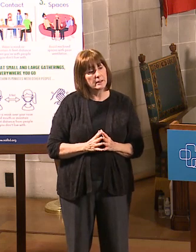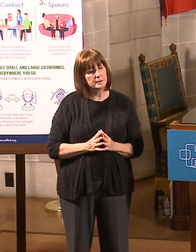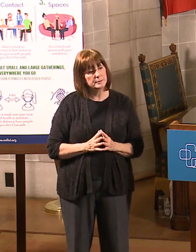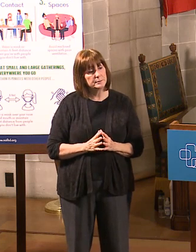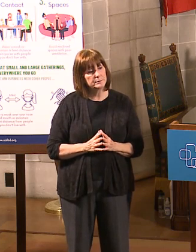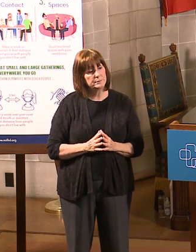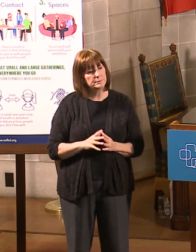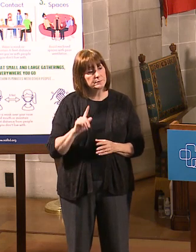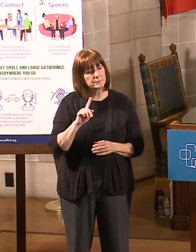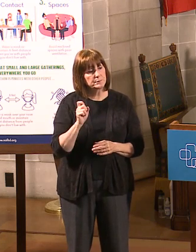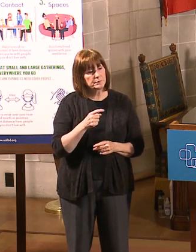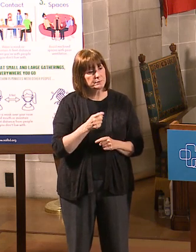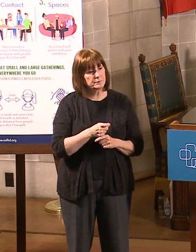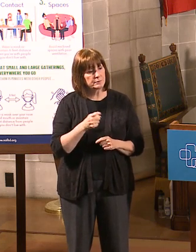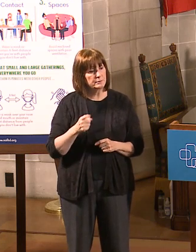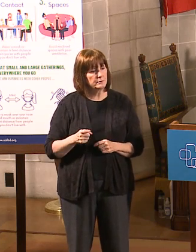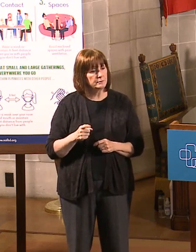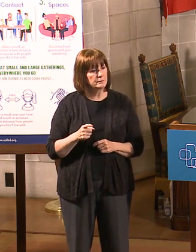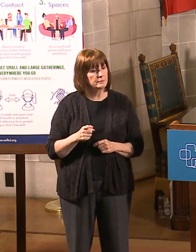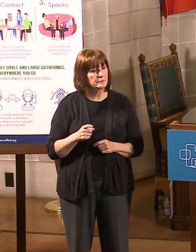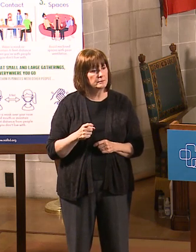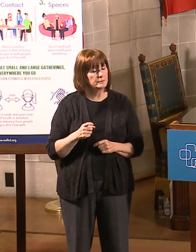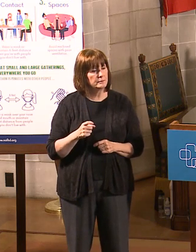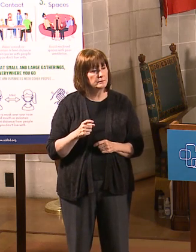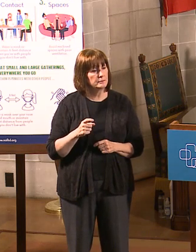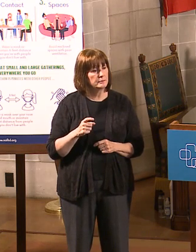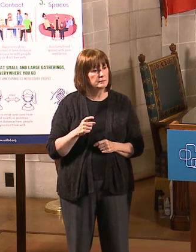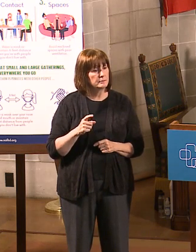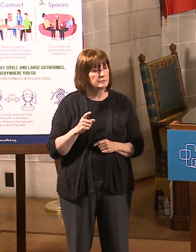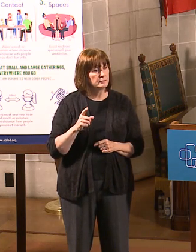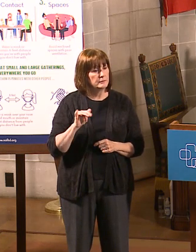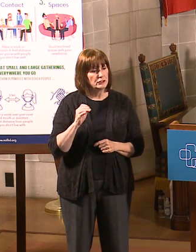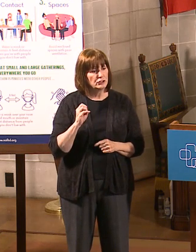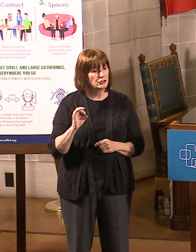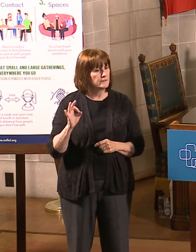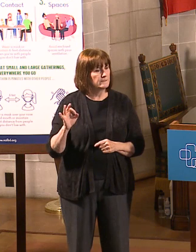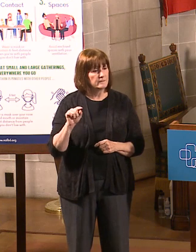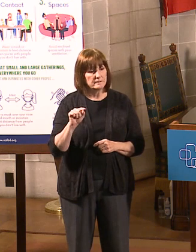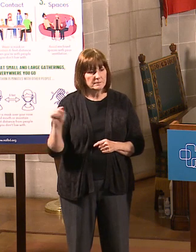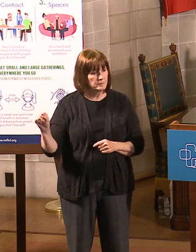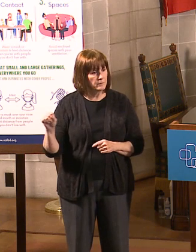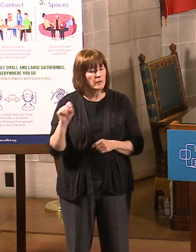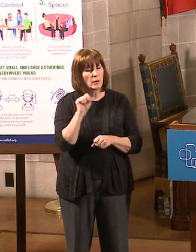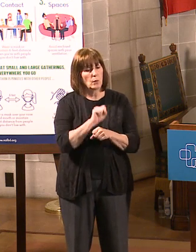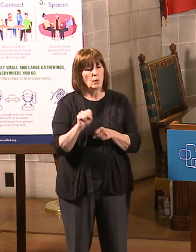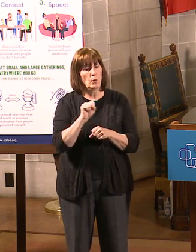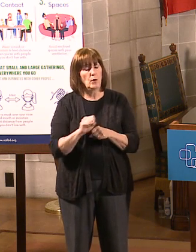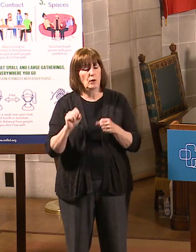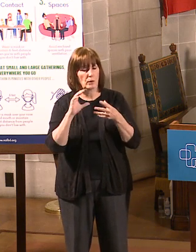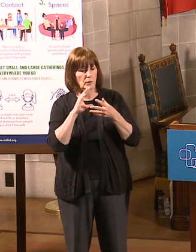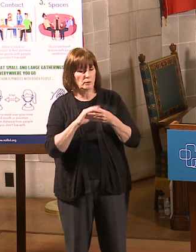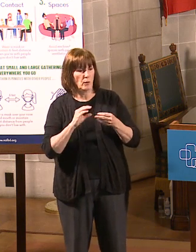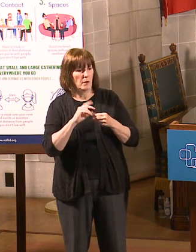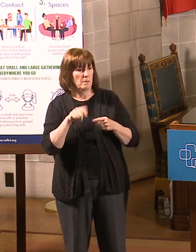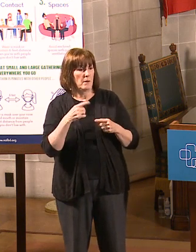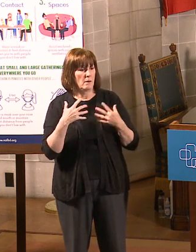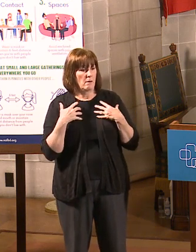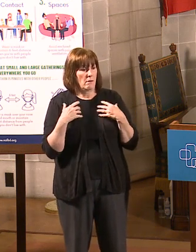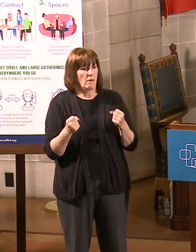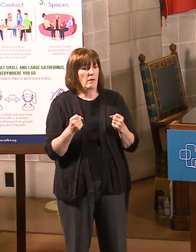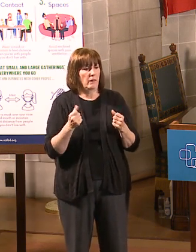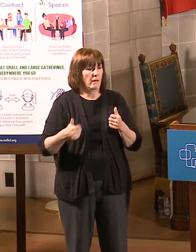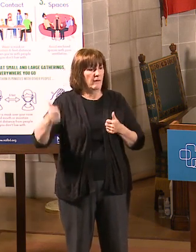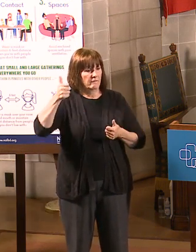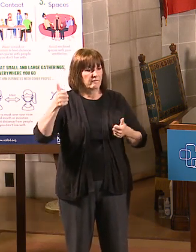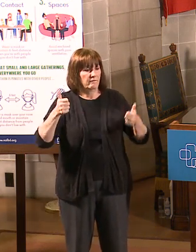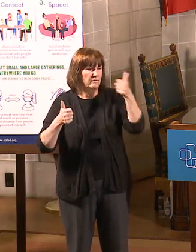Got a question here from Jeff Van Sant. We are working on a story about health officials at Elkhorn, Logan Valley Health and Douglas County